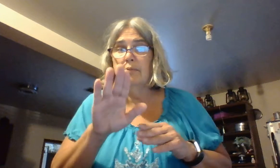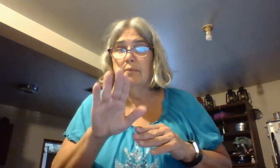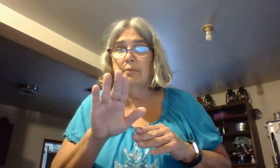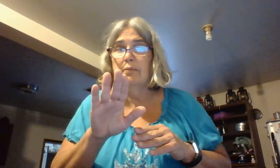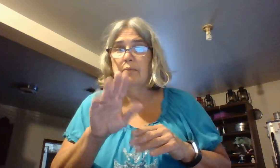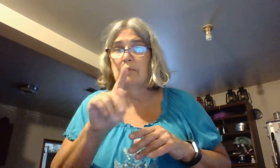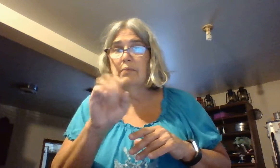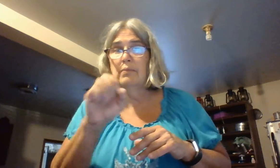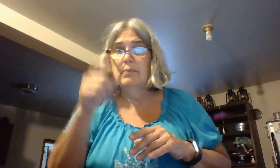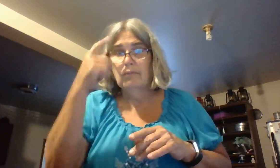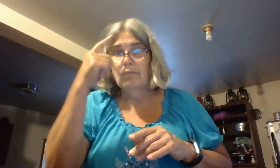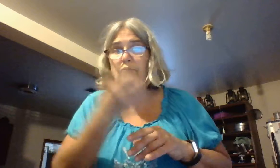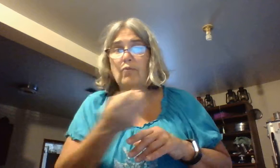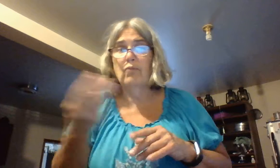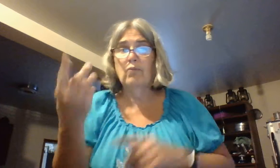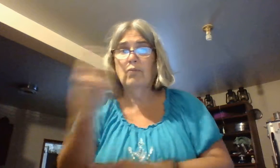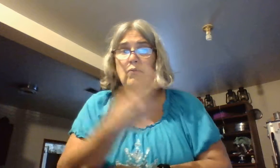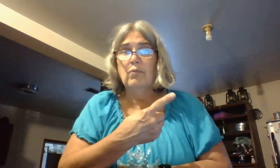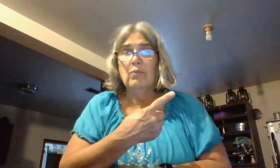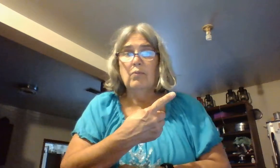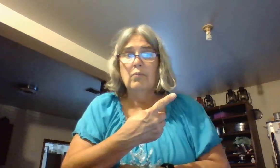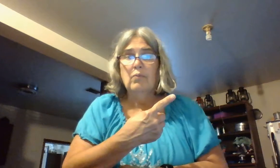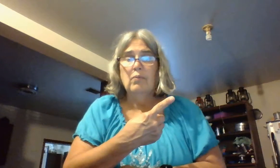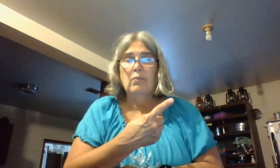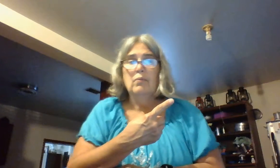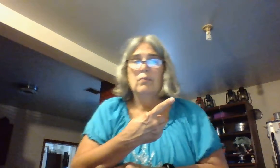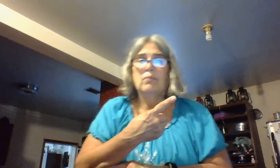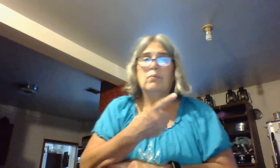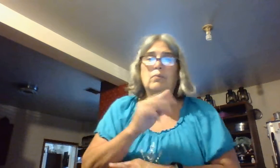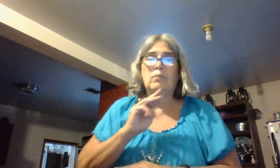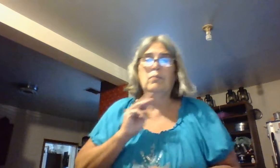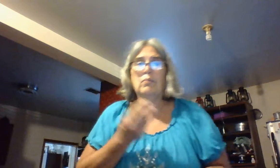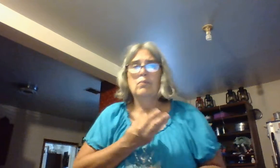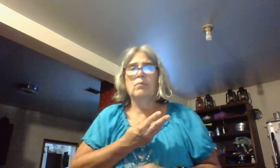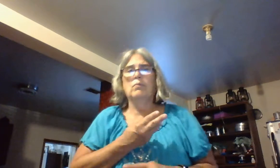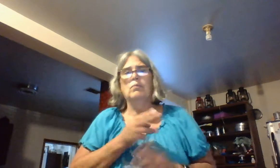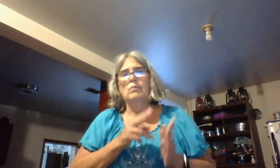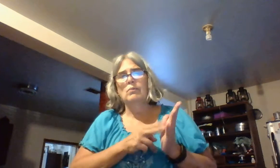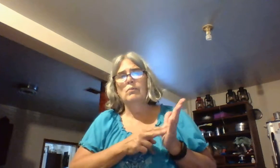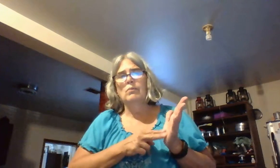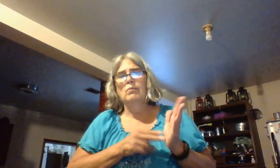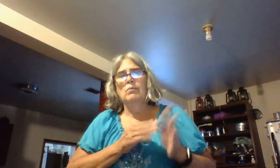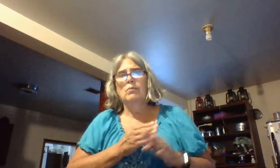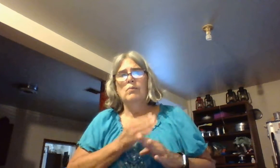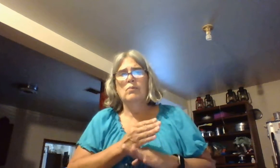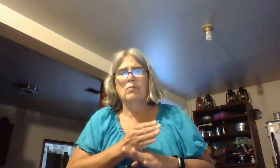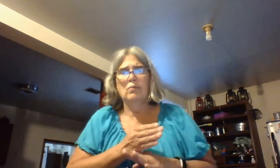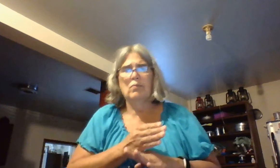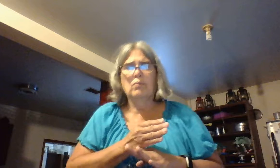the last few days, we started reading the information in section E over humidity, condensation, and